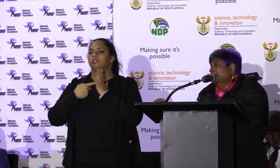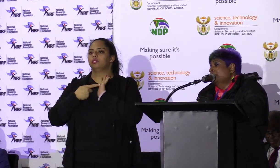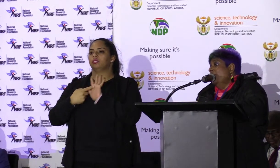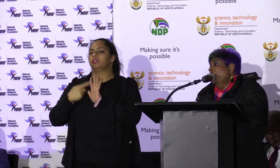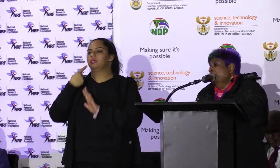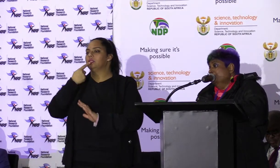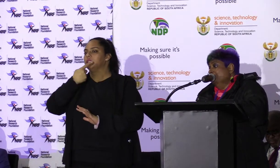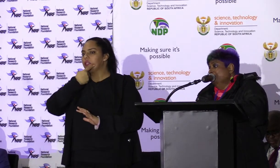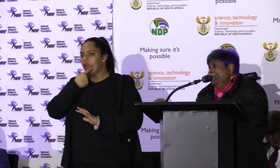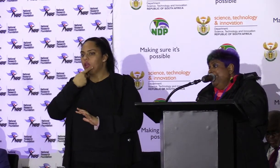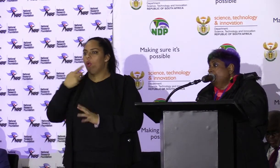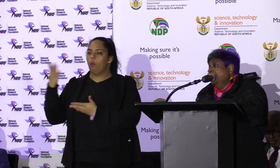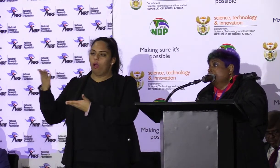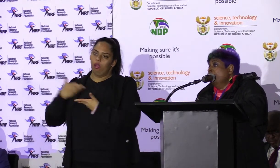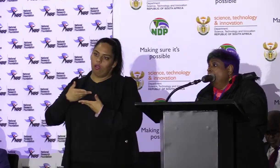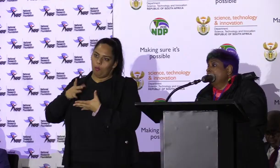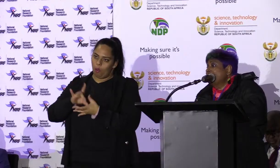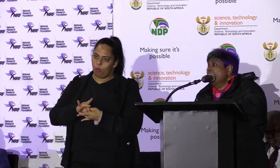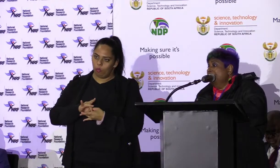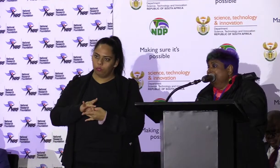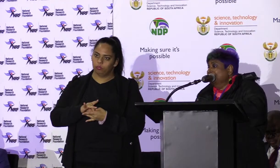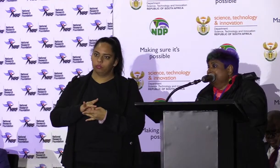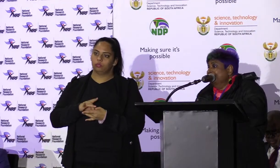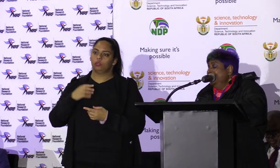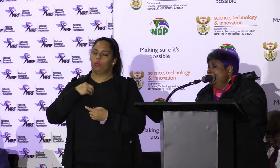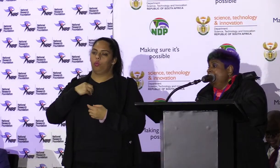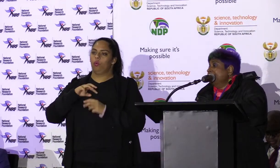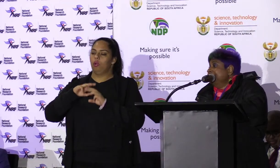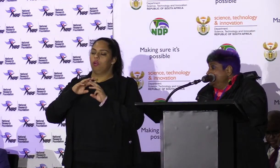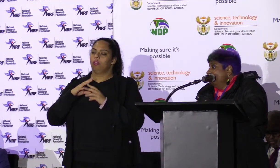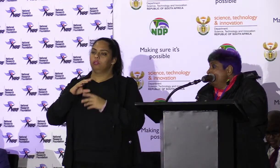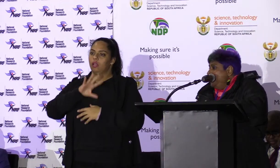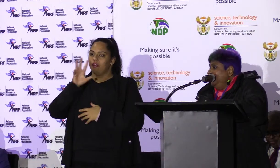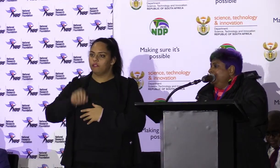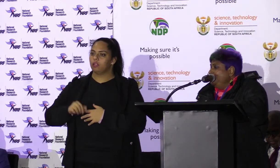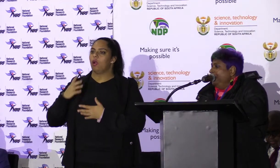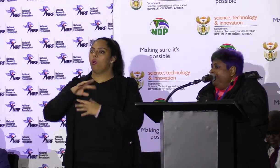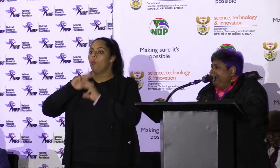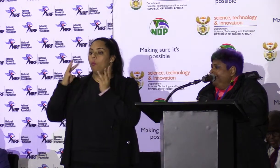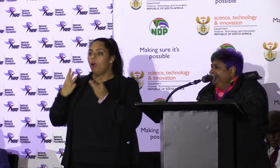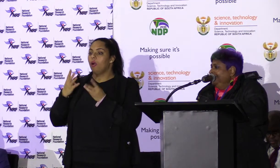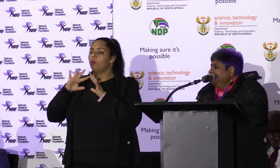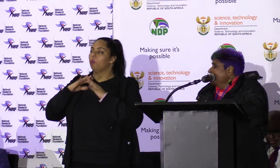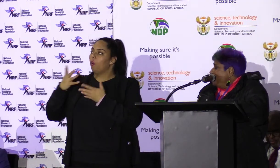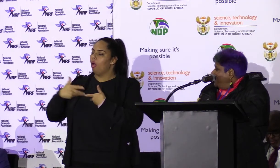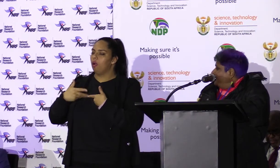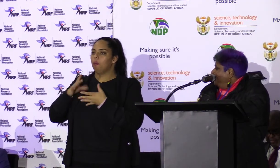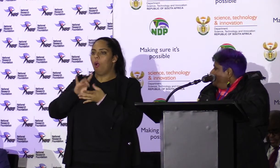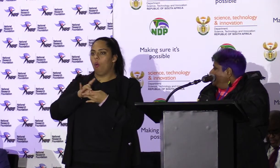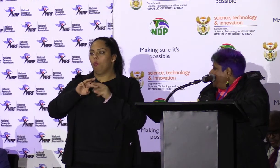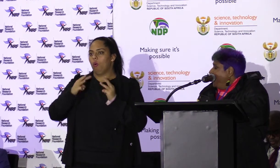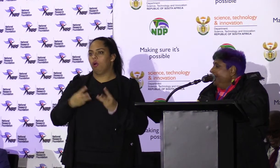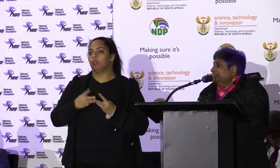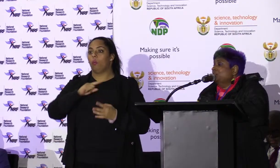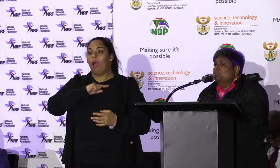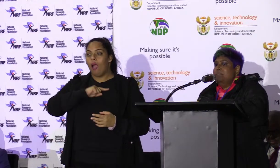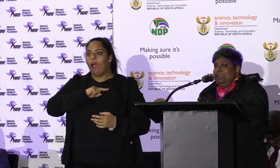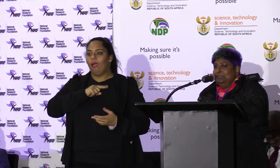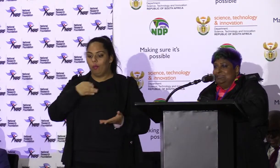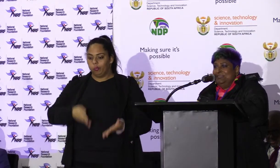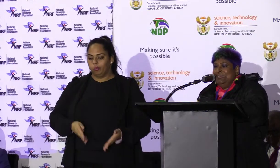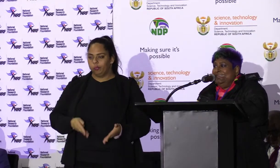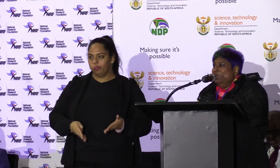Africans say, welcome home. And welcome home to the world, because this is really where the cradle of